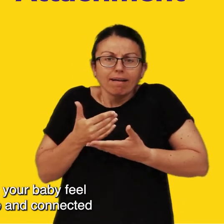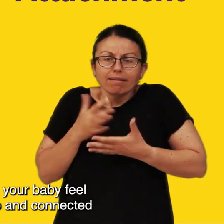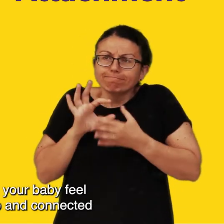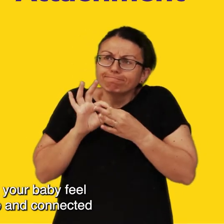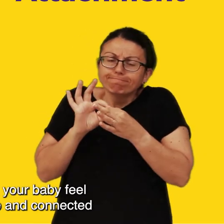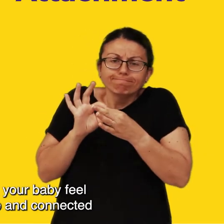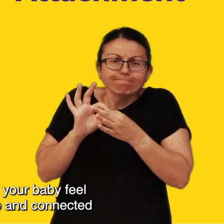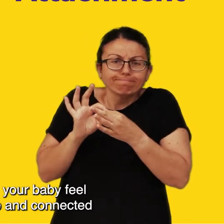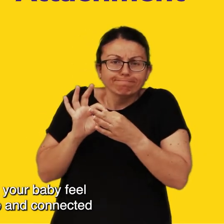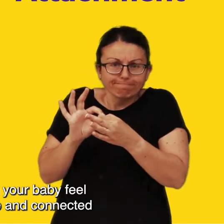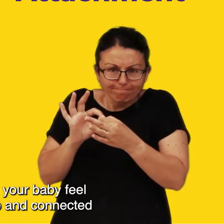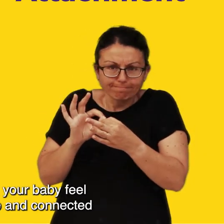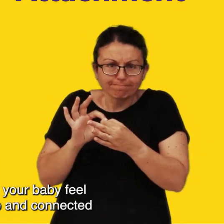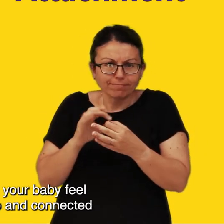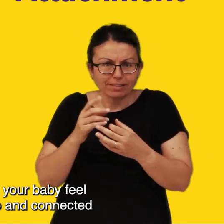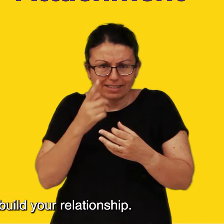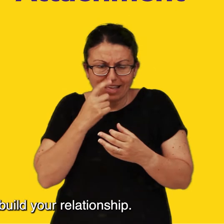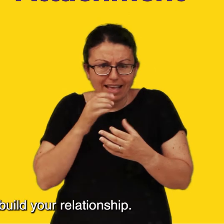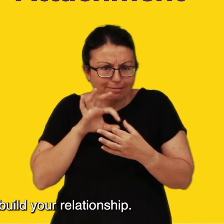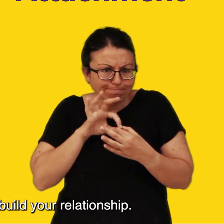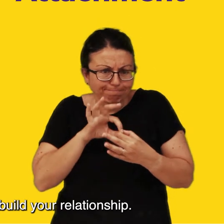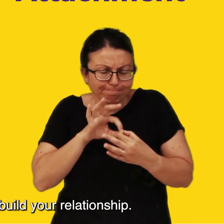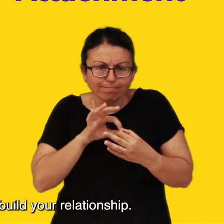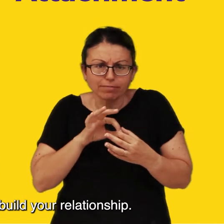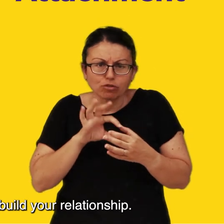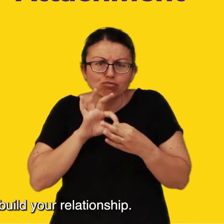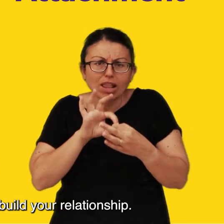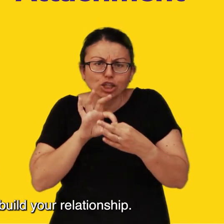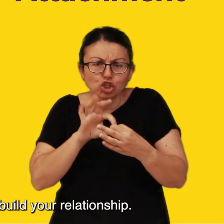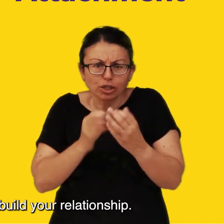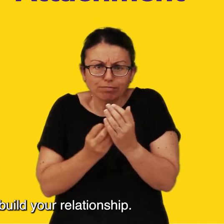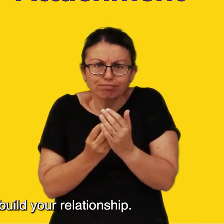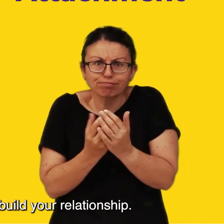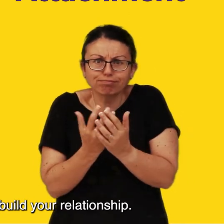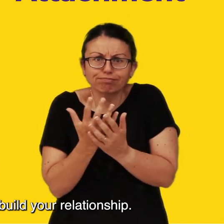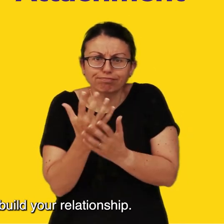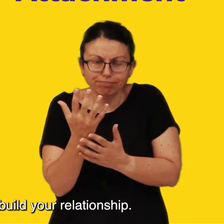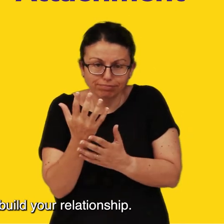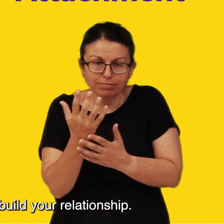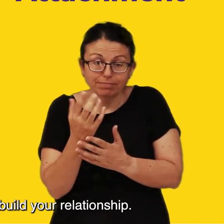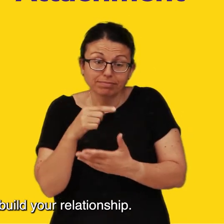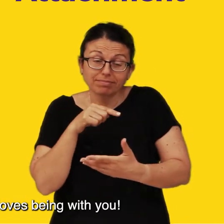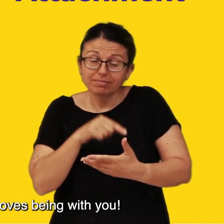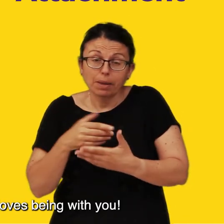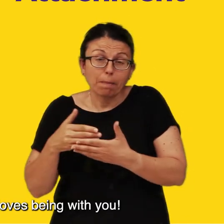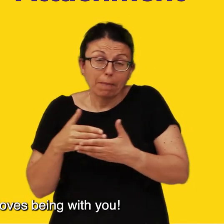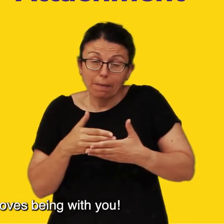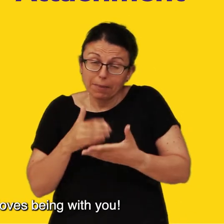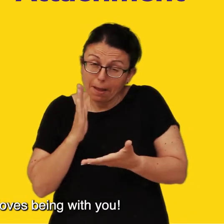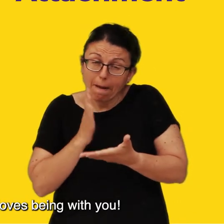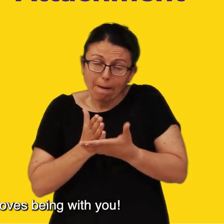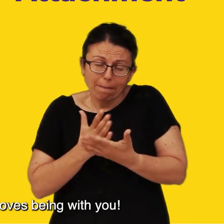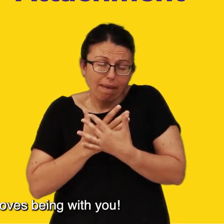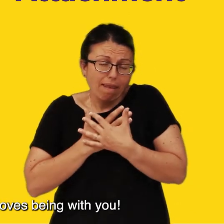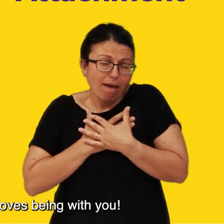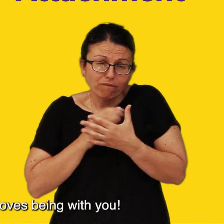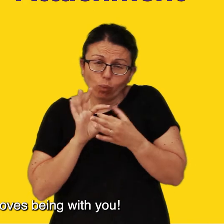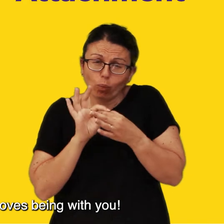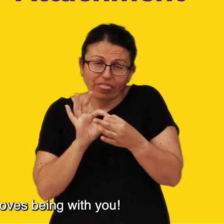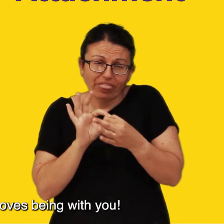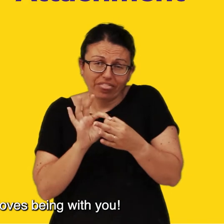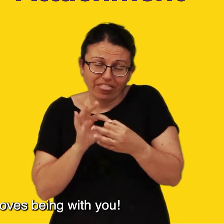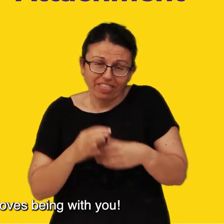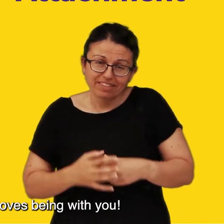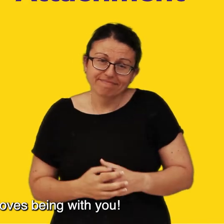and connected, and will help build your relationship. Your baby loves being with